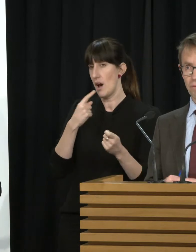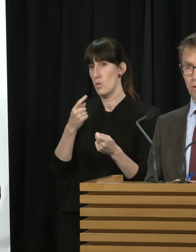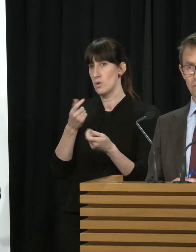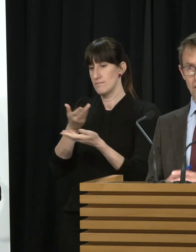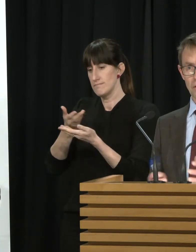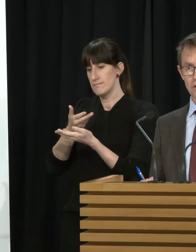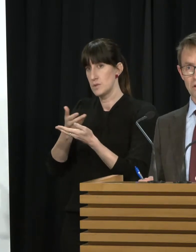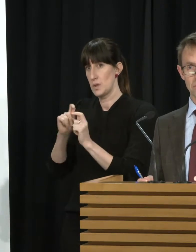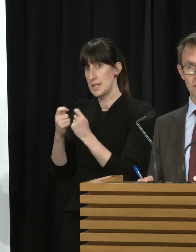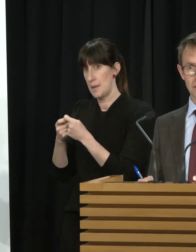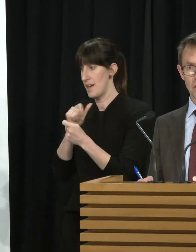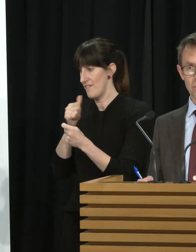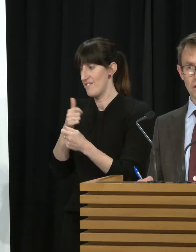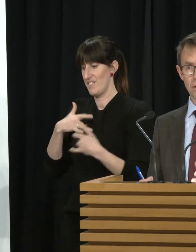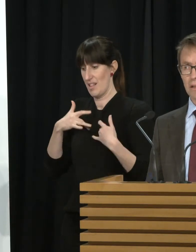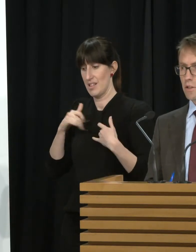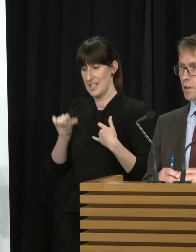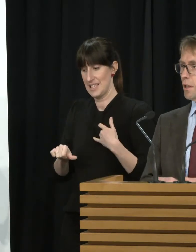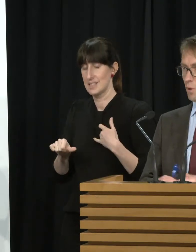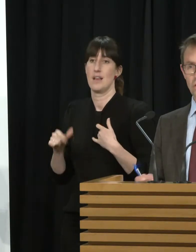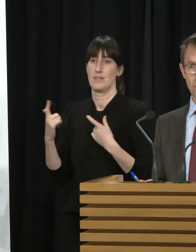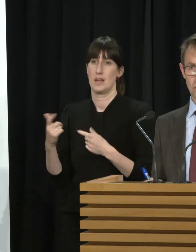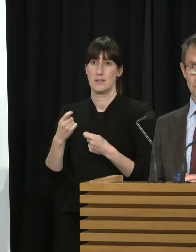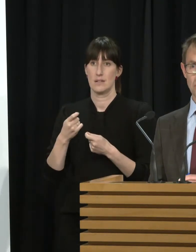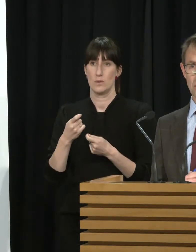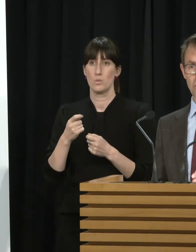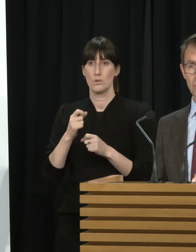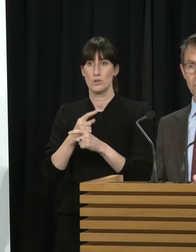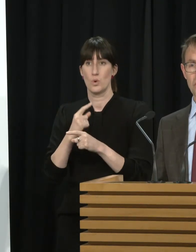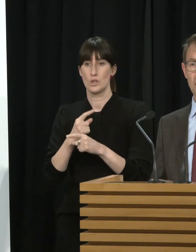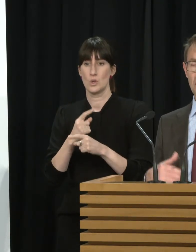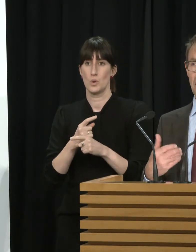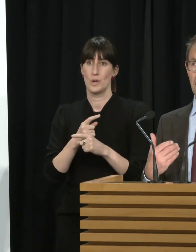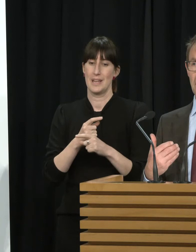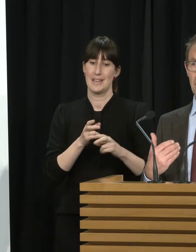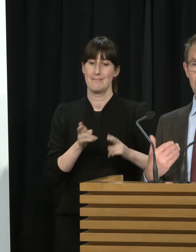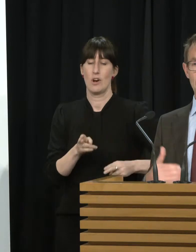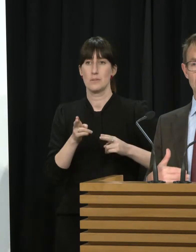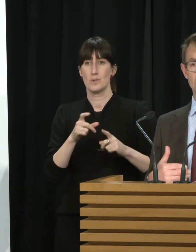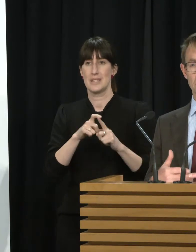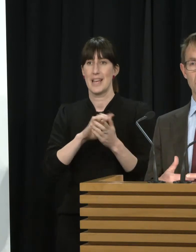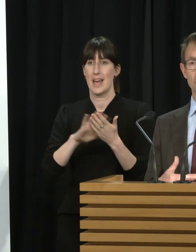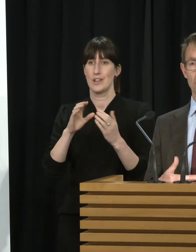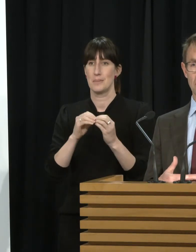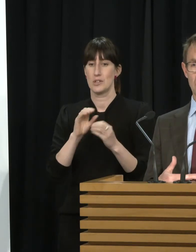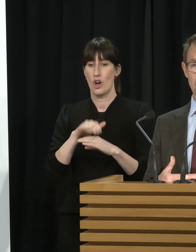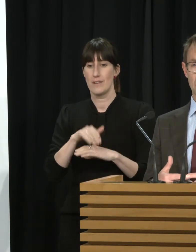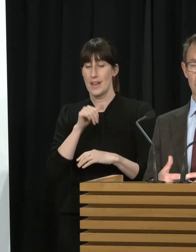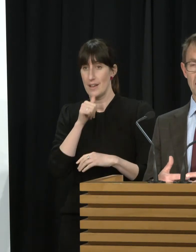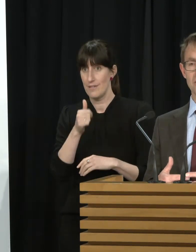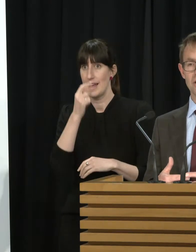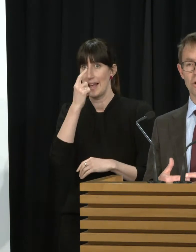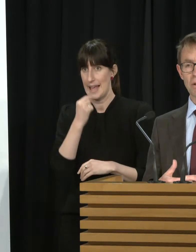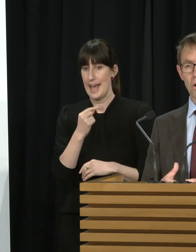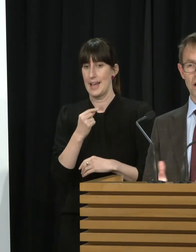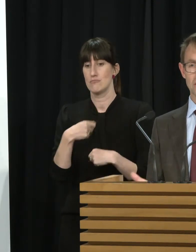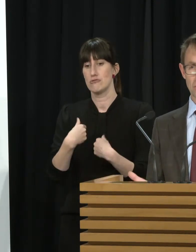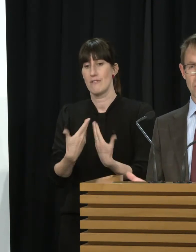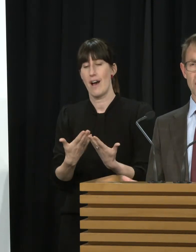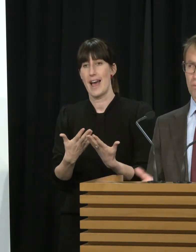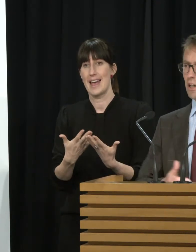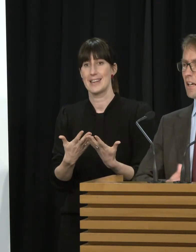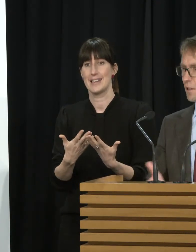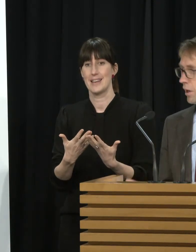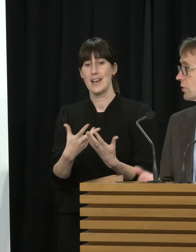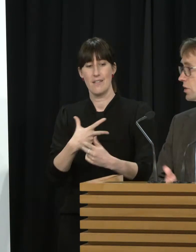and if we felt there was something that could be implemented, we would talk to the district health boards about ensuring that access could be widened